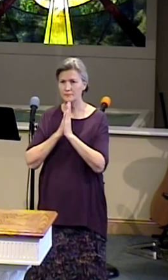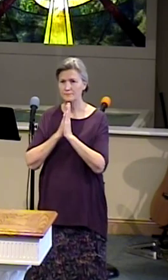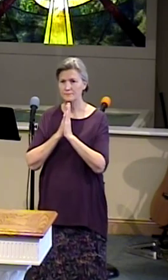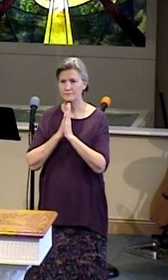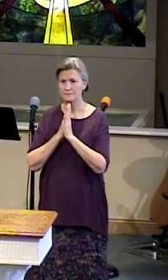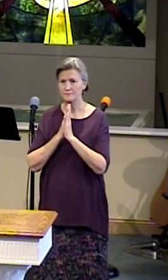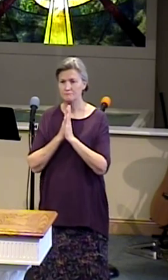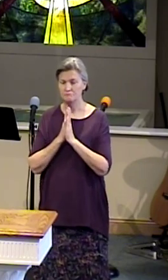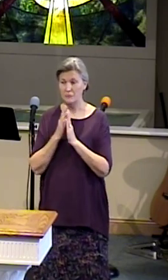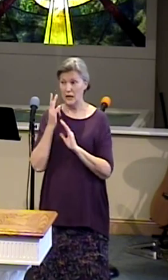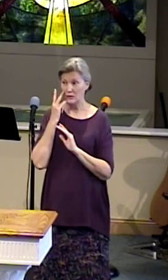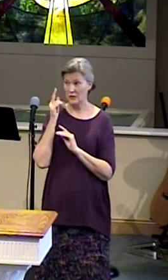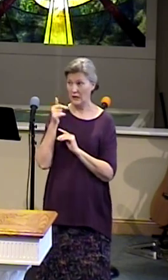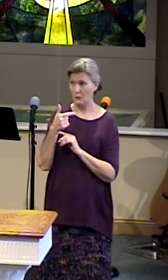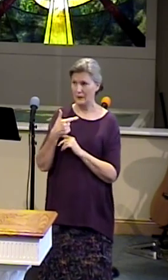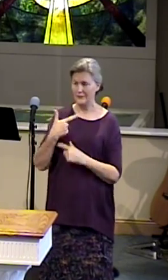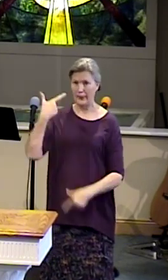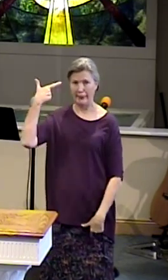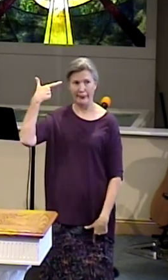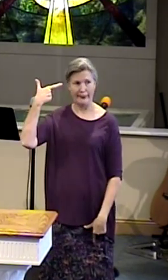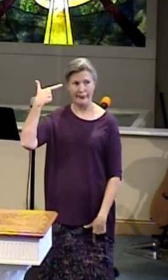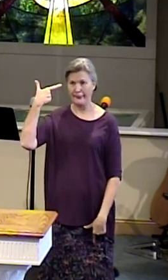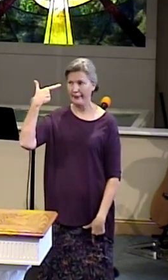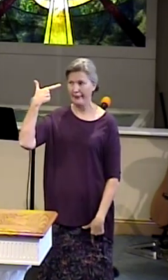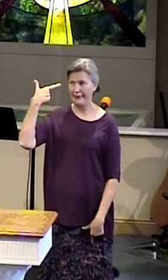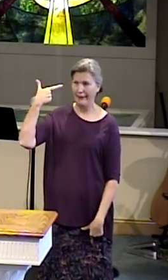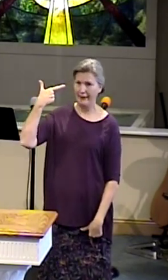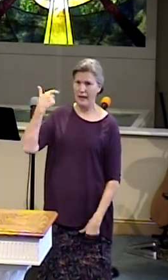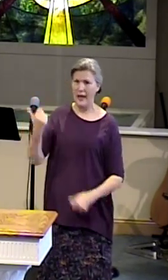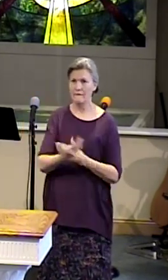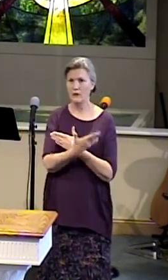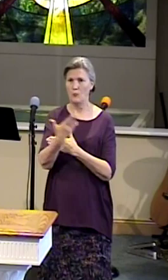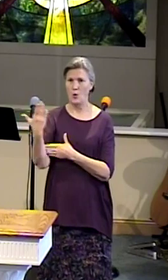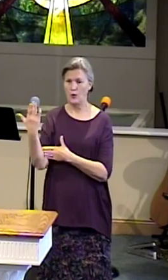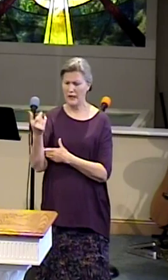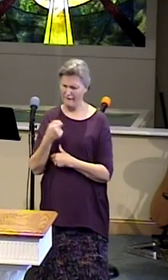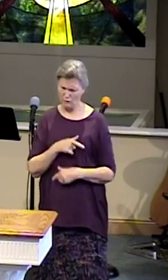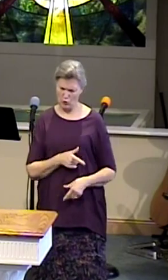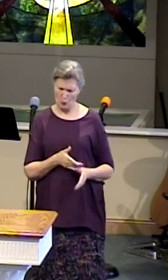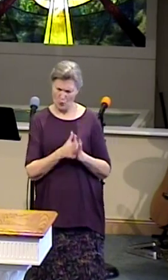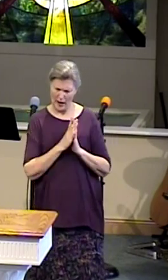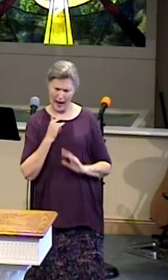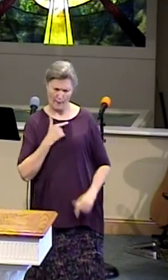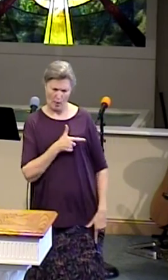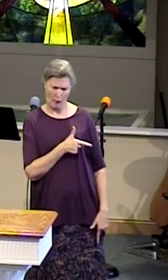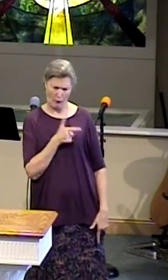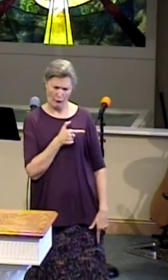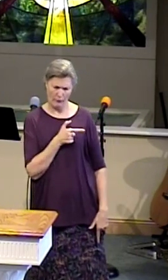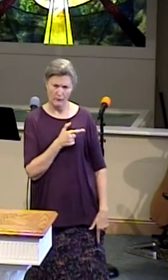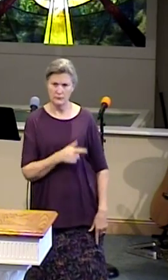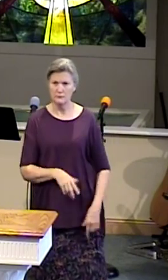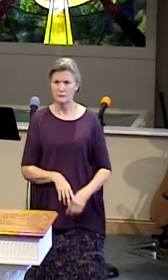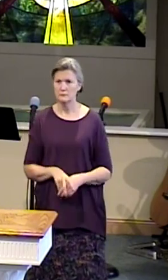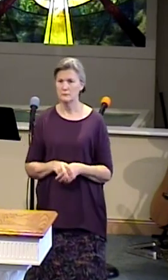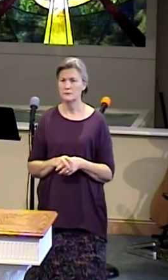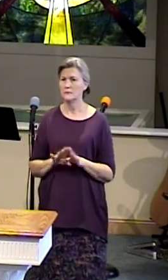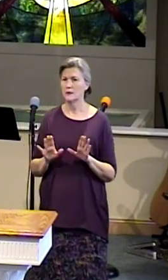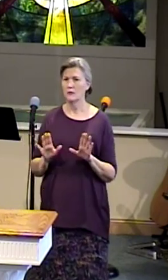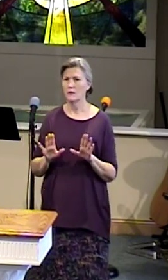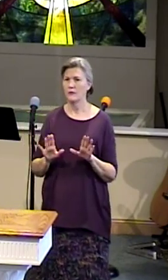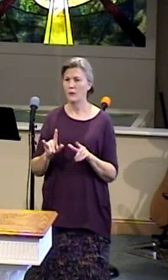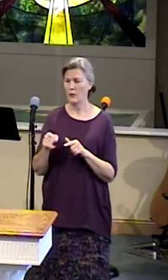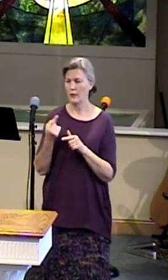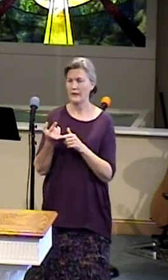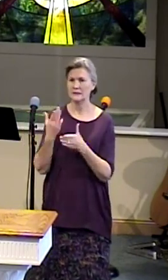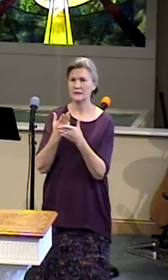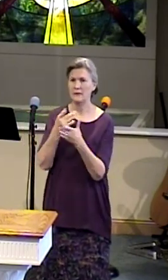I don't see anybody holding a gun to our head every morning. If you pray, I'm going to pull the trigger. The only thing that's stopping you from